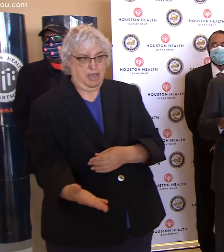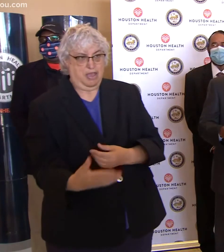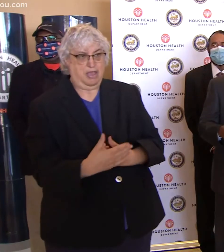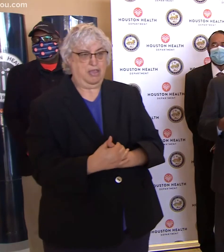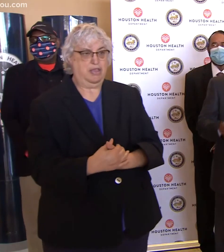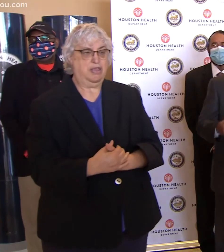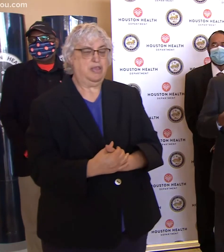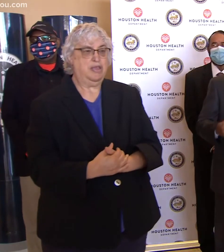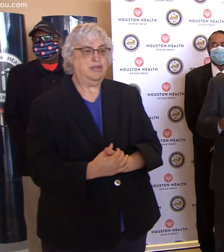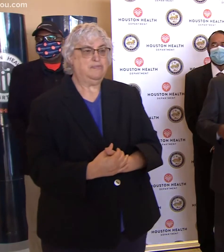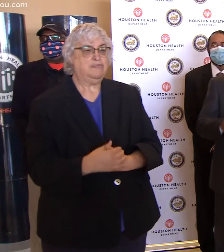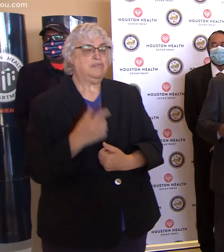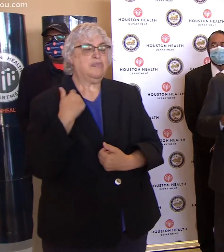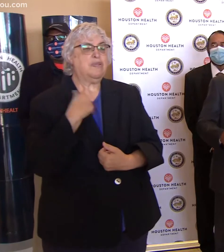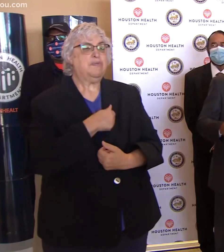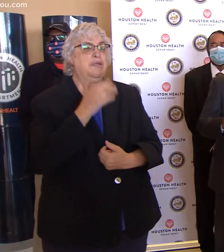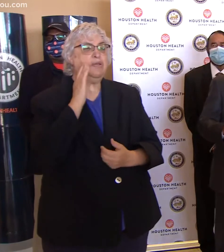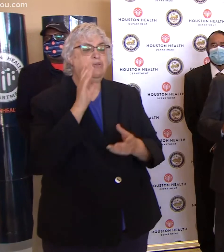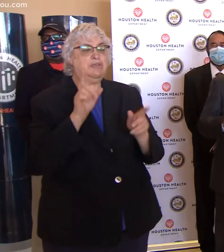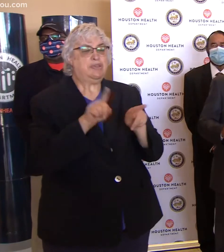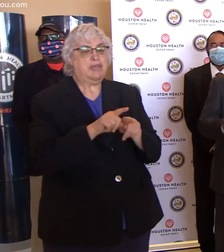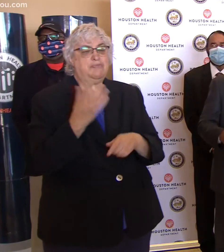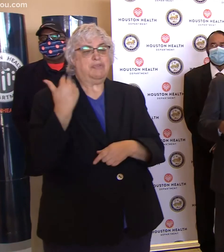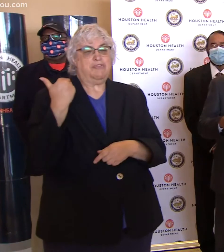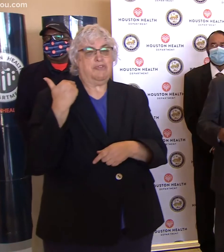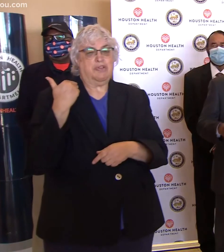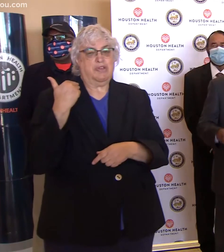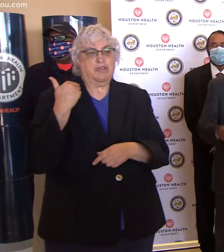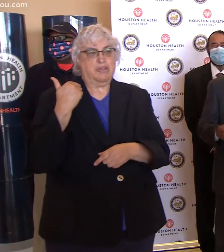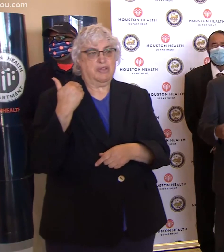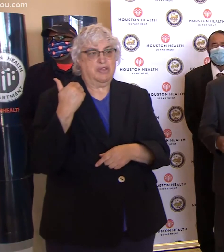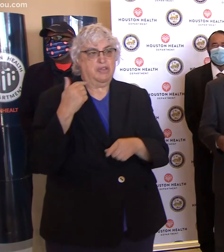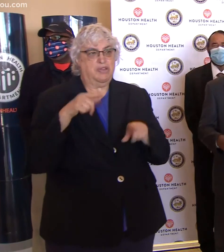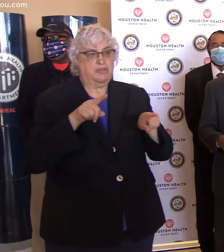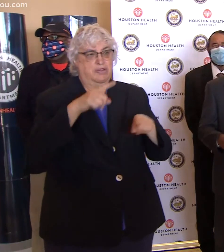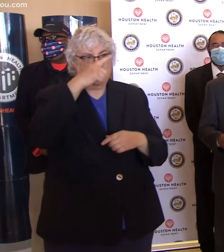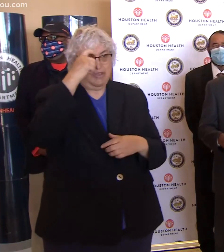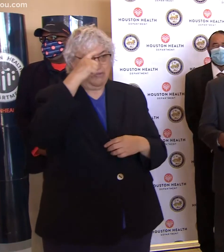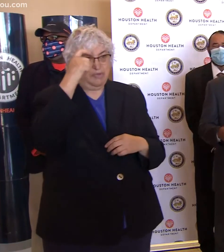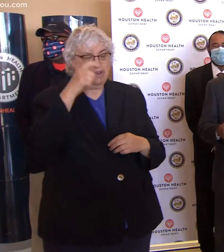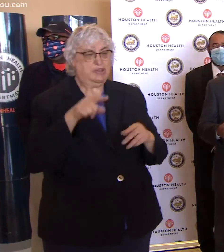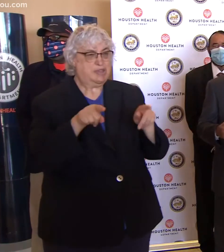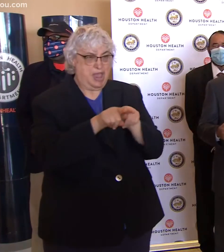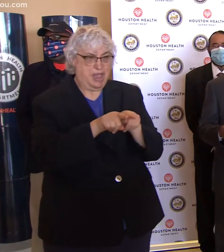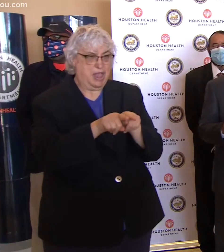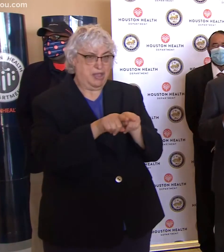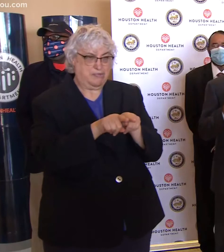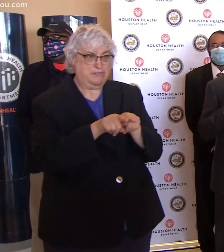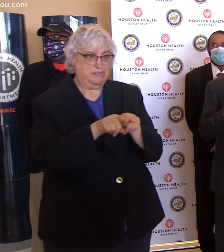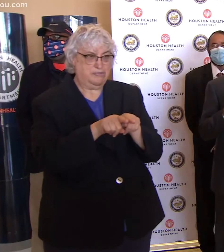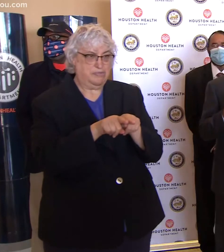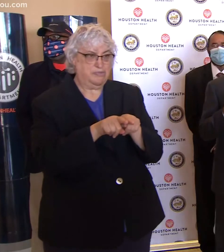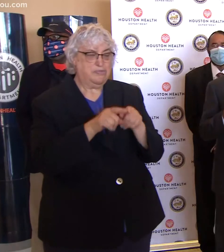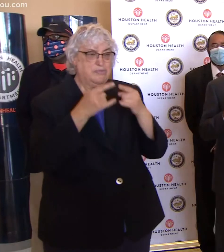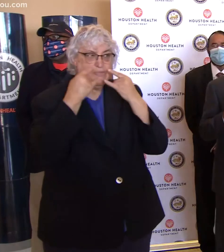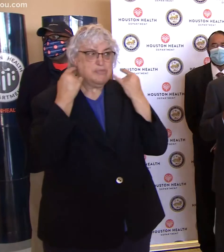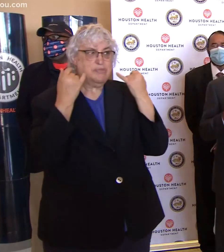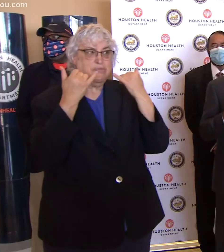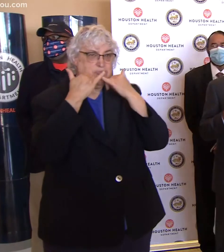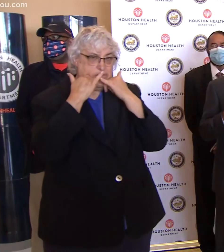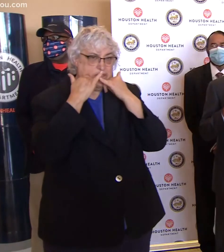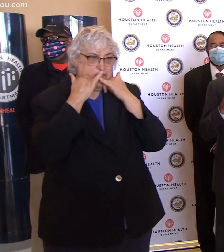continue to do what we have done in the past when we curve what took place during the summer. And that is to keep these masks